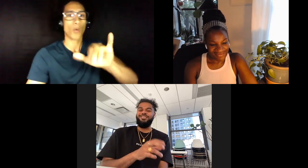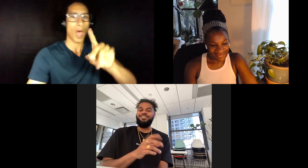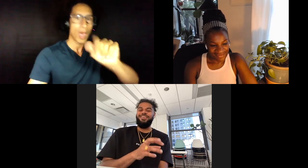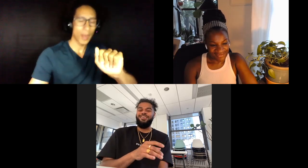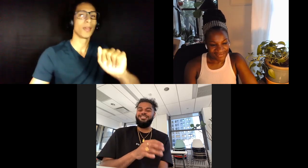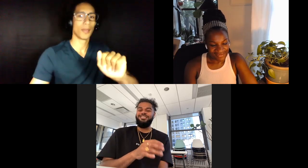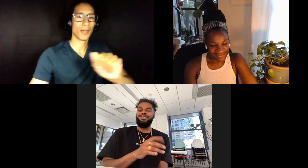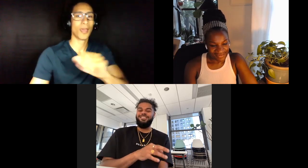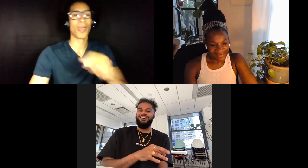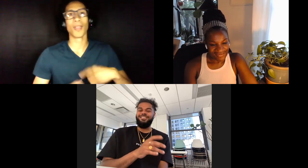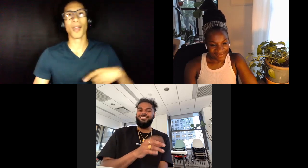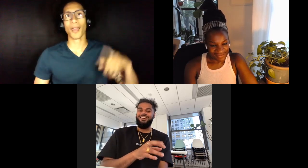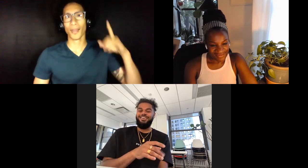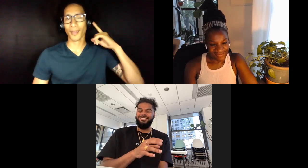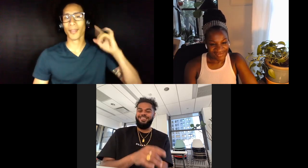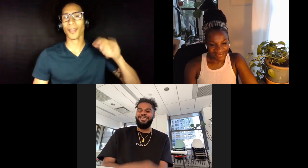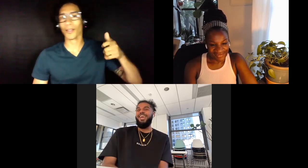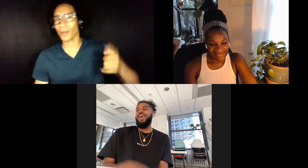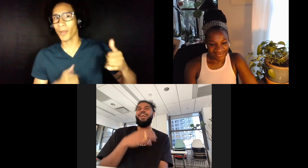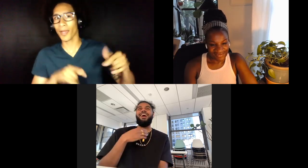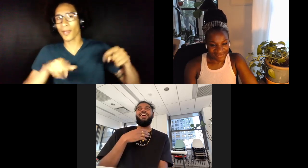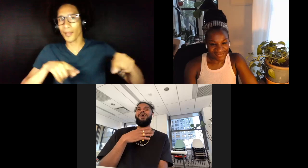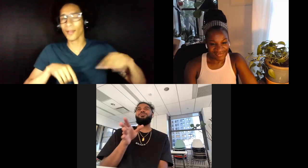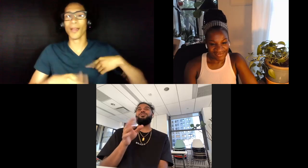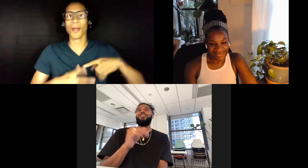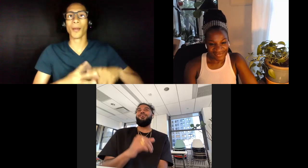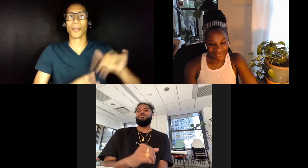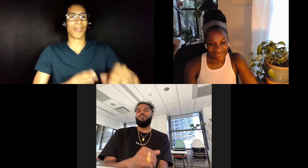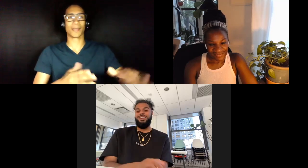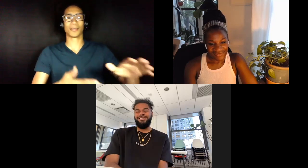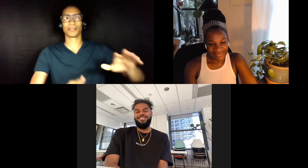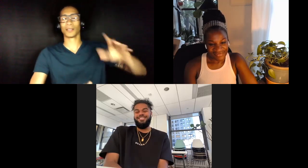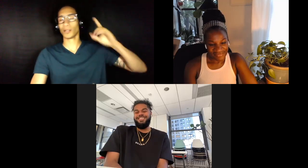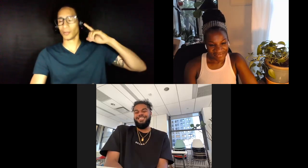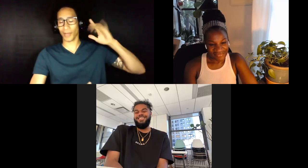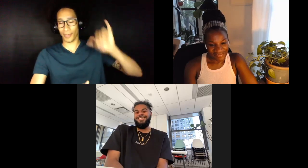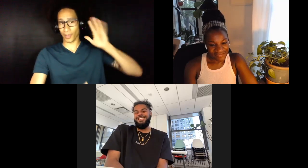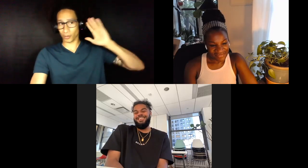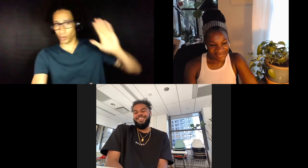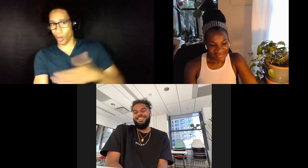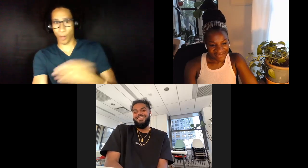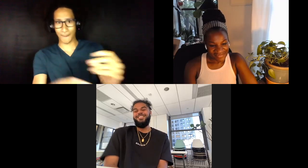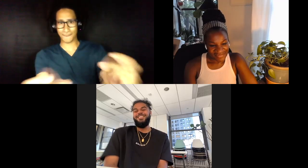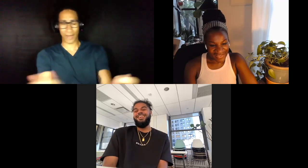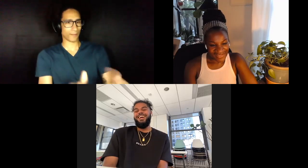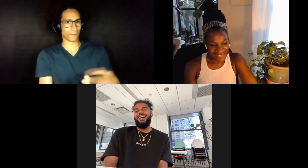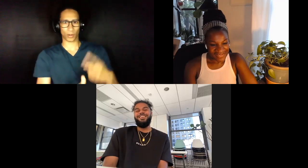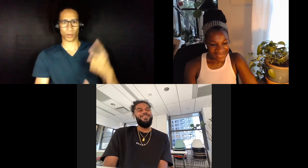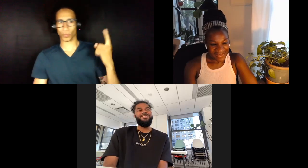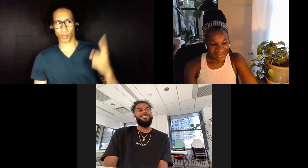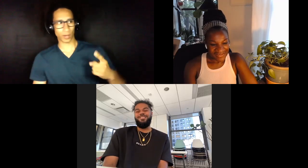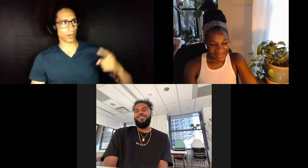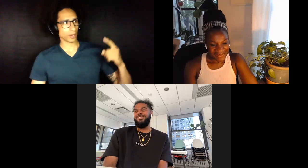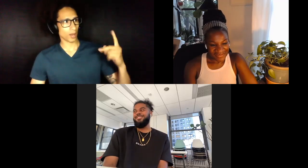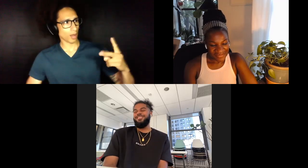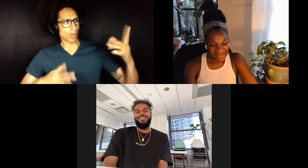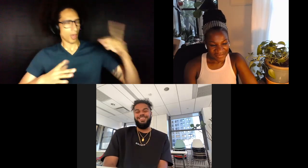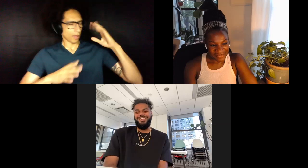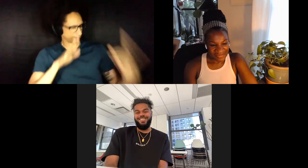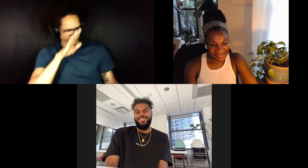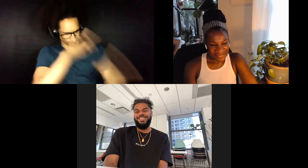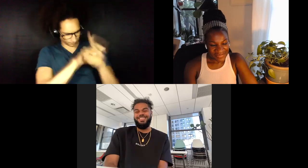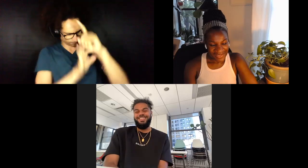editor at Vibe, XXL, Billboard, and Jezebel.com. Hope has written for a range of publications far and wide,